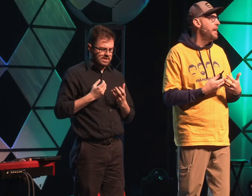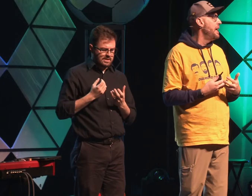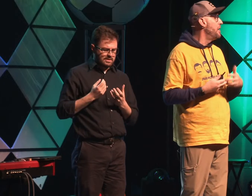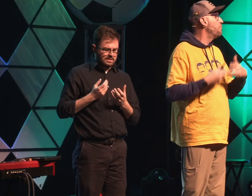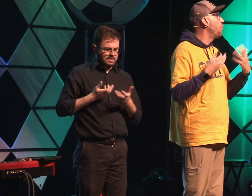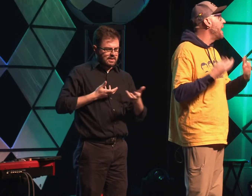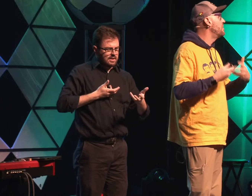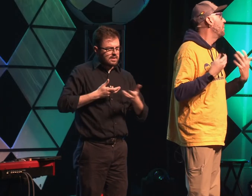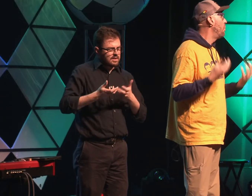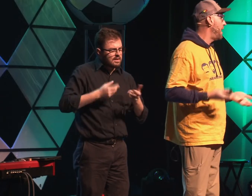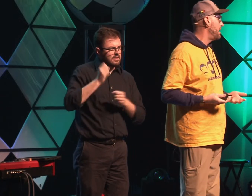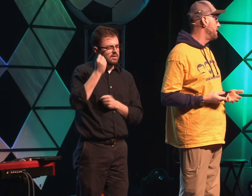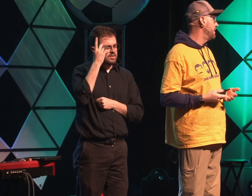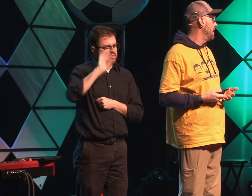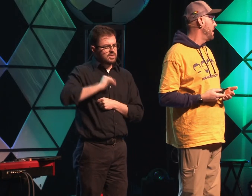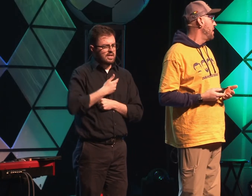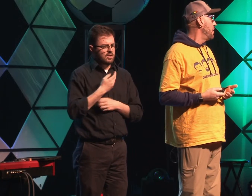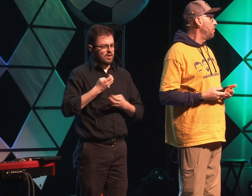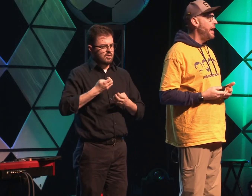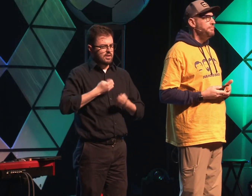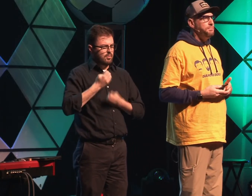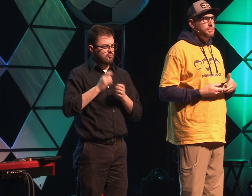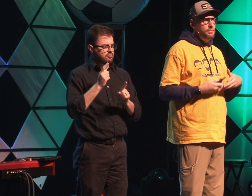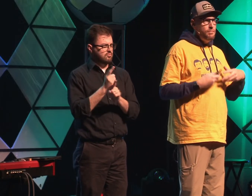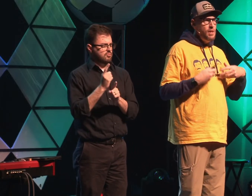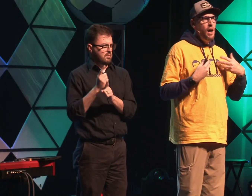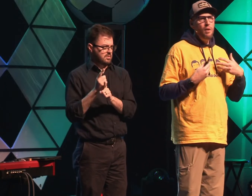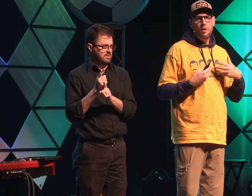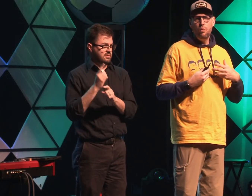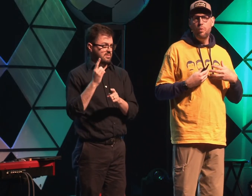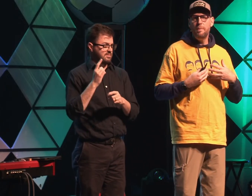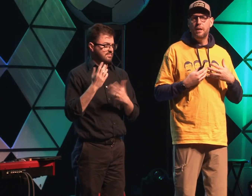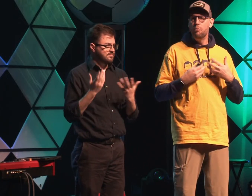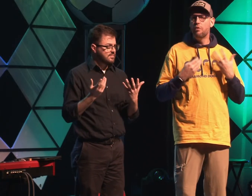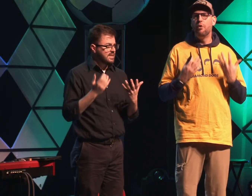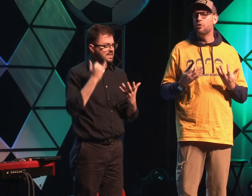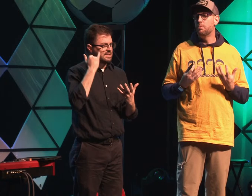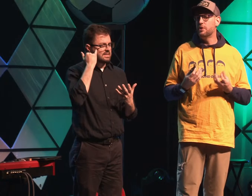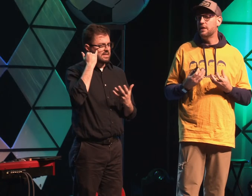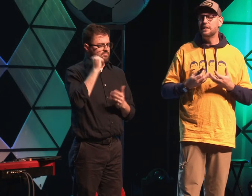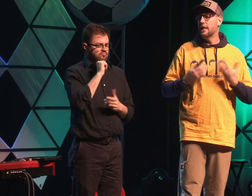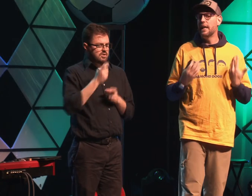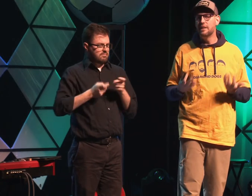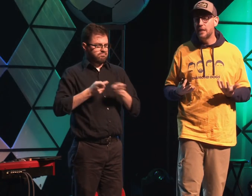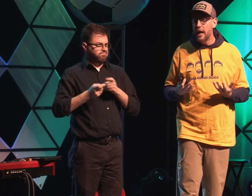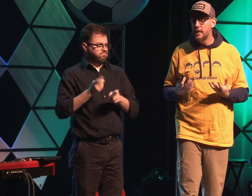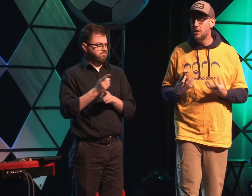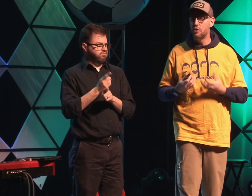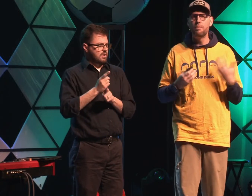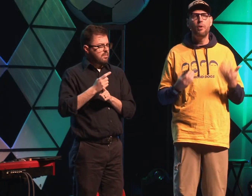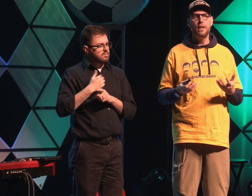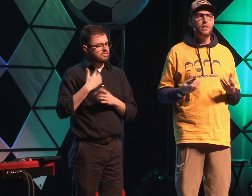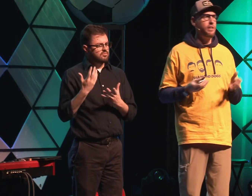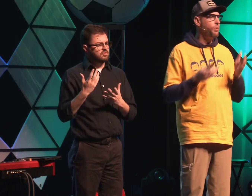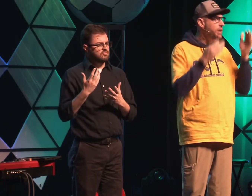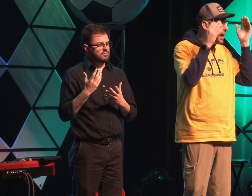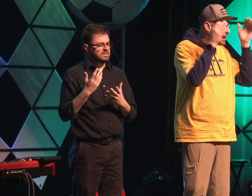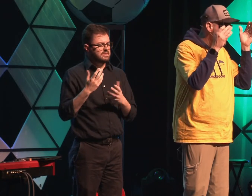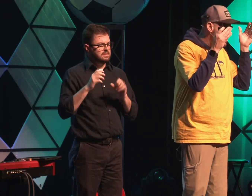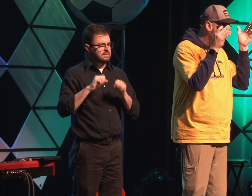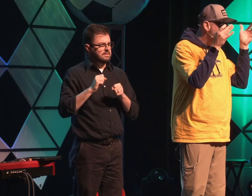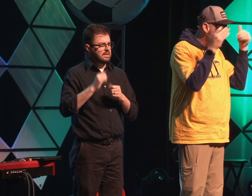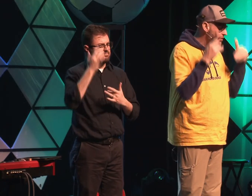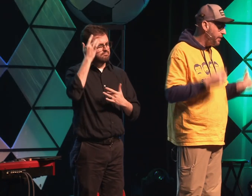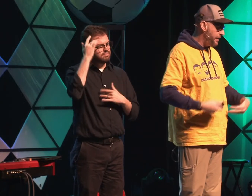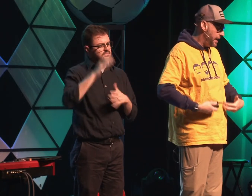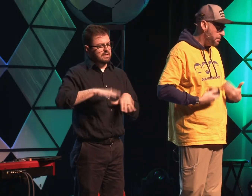feelings in right ways, right? We become more vulnerable to things like anxiety or depression if we're not able